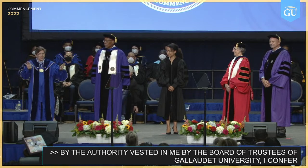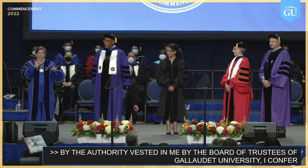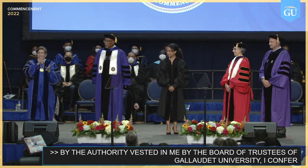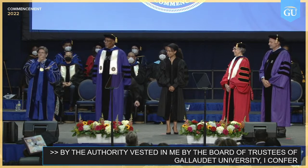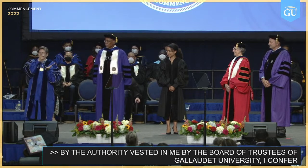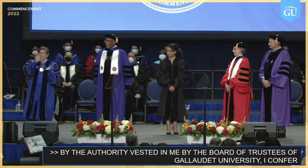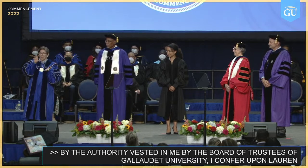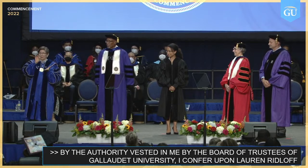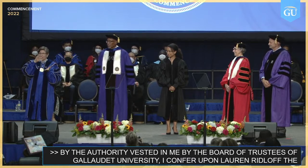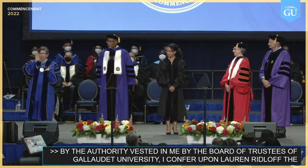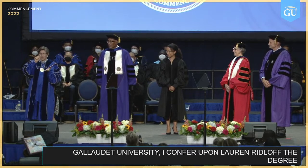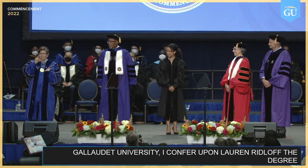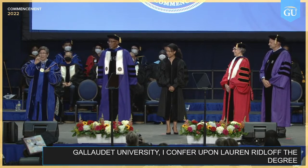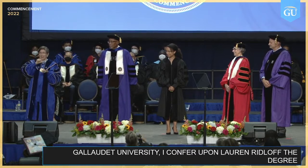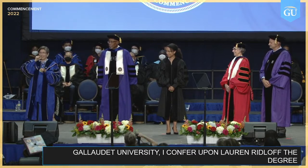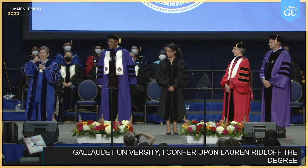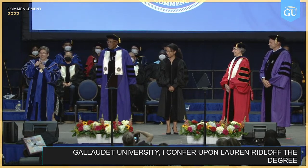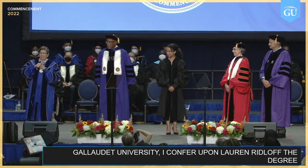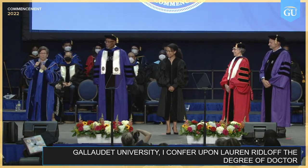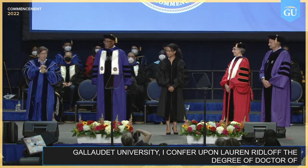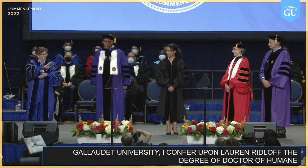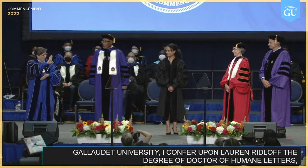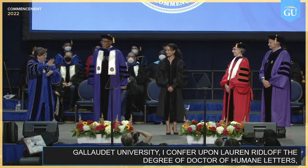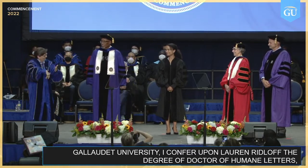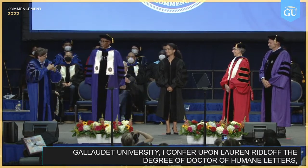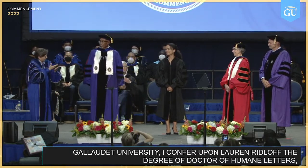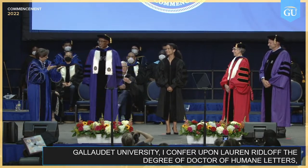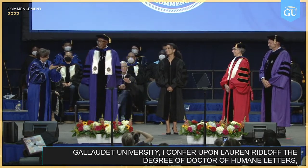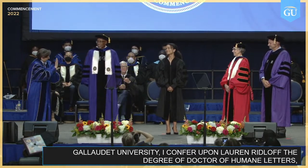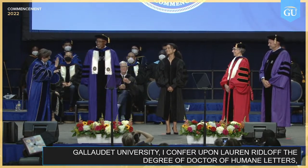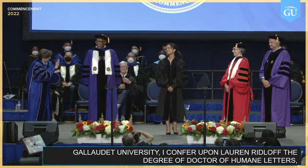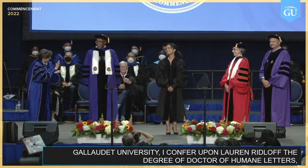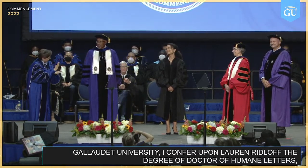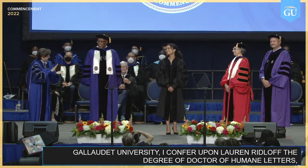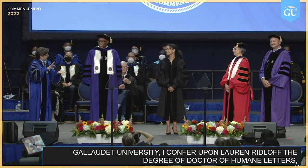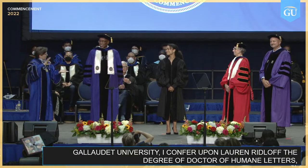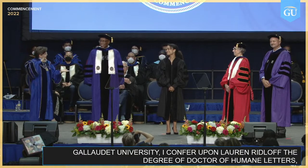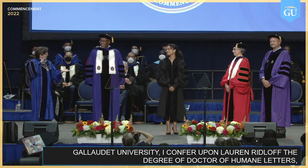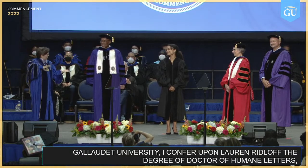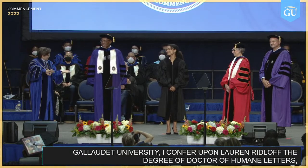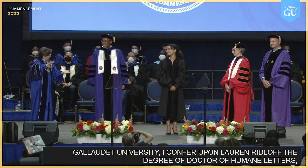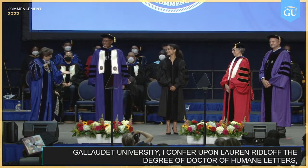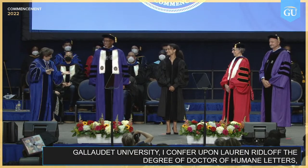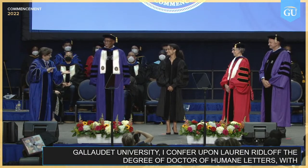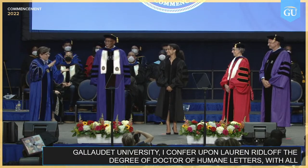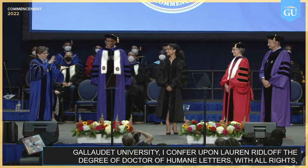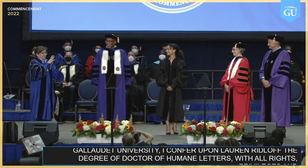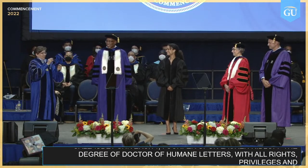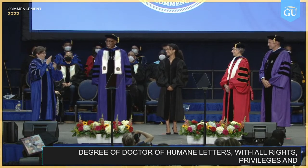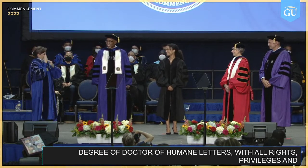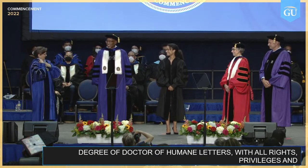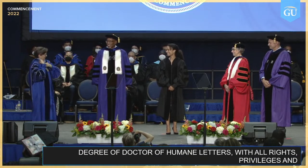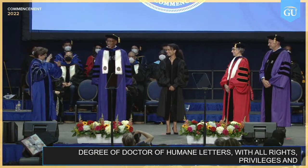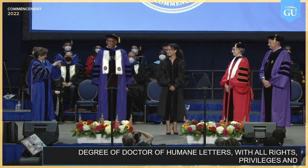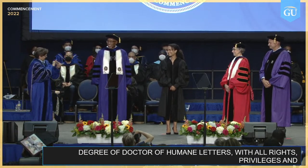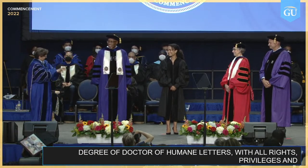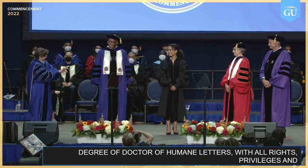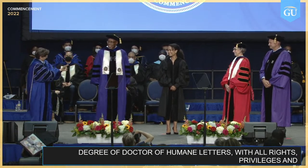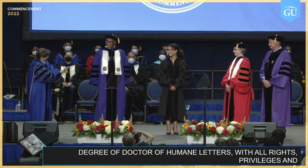of Doctor of Humane Letters with all rights, privileges, and responsibilities thereto